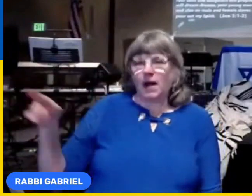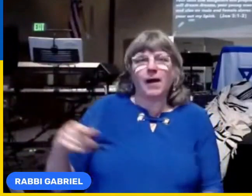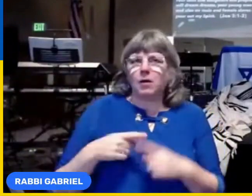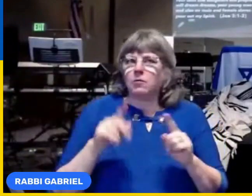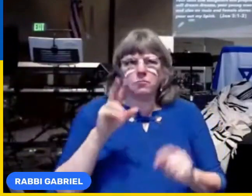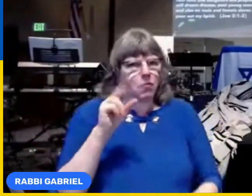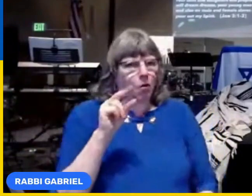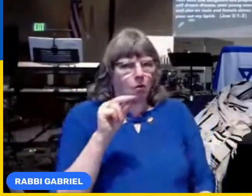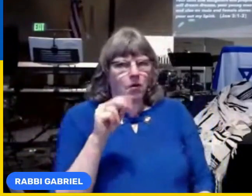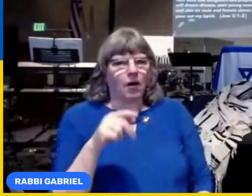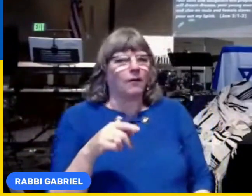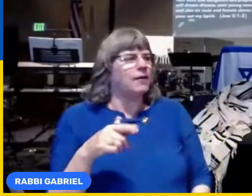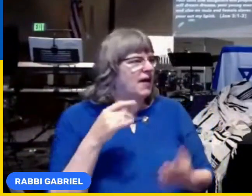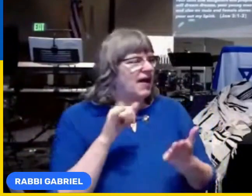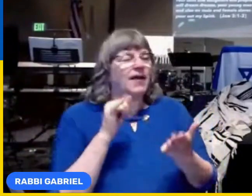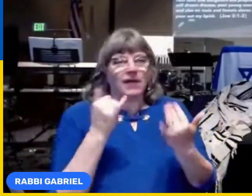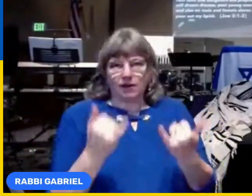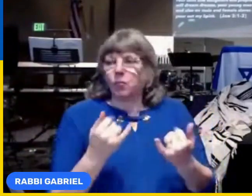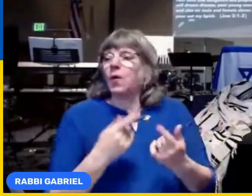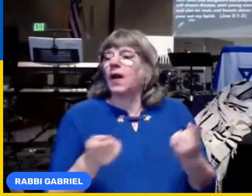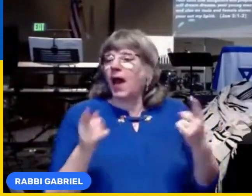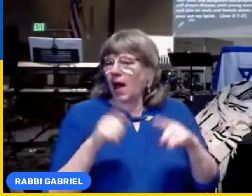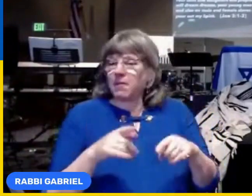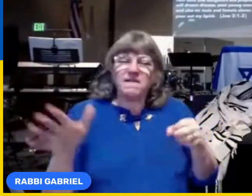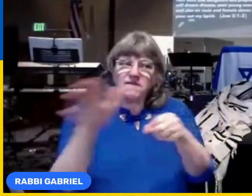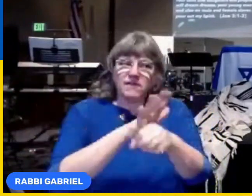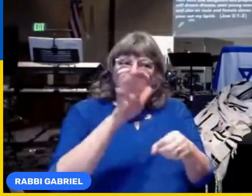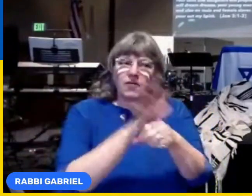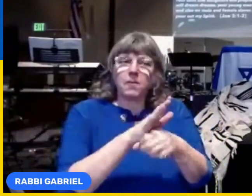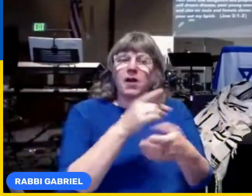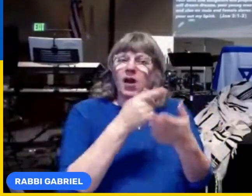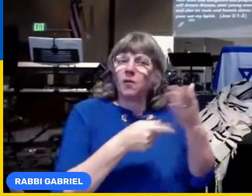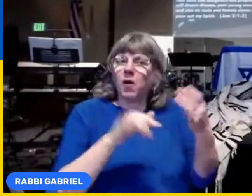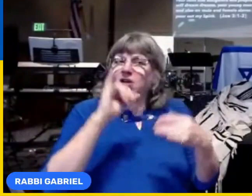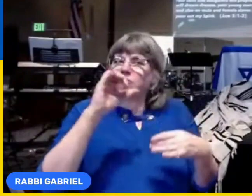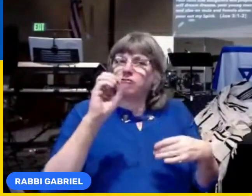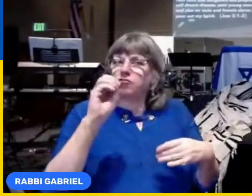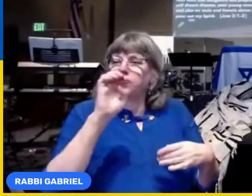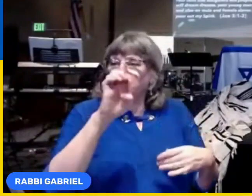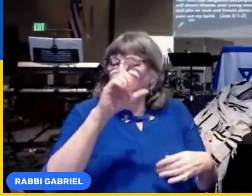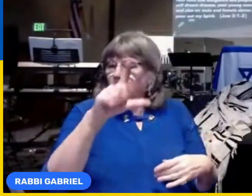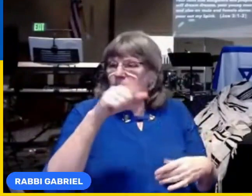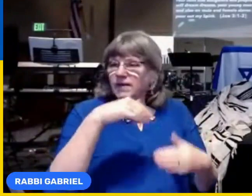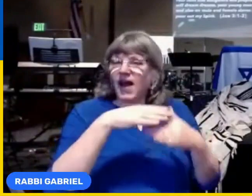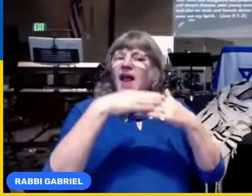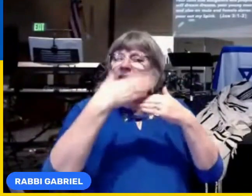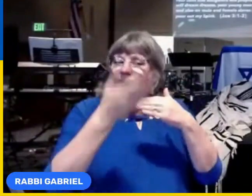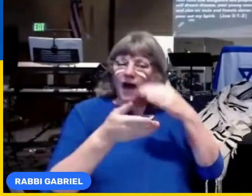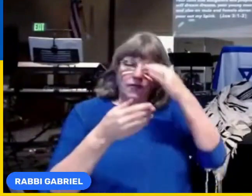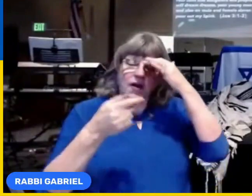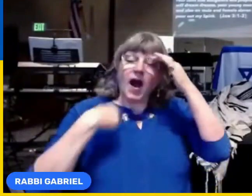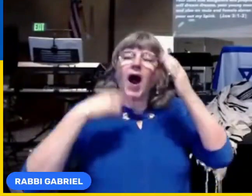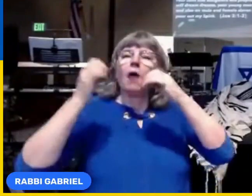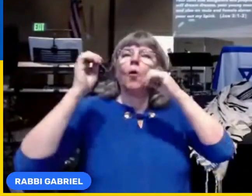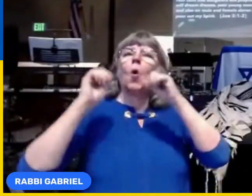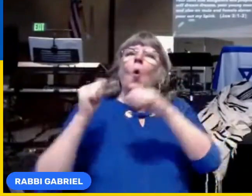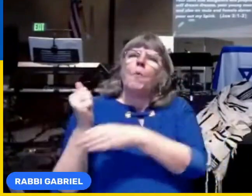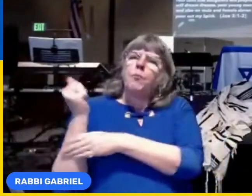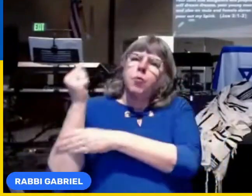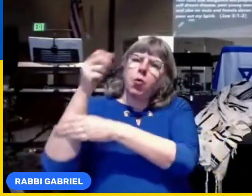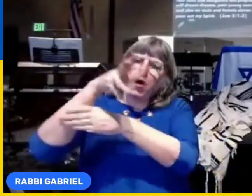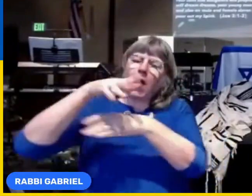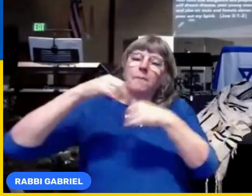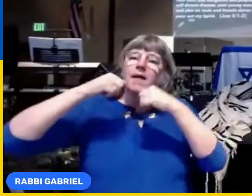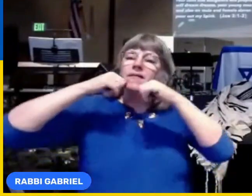You know. But he says, "Here's what's happening. It's a fulfillment of what the prophet Joel said. after this, I will pour out my spirit on